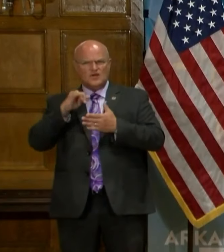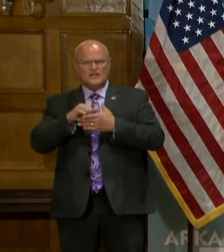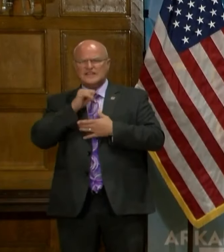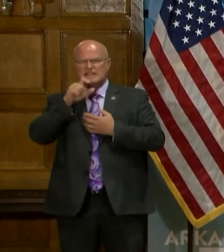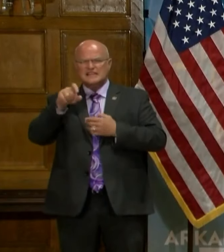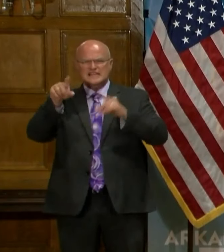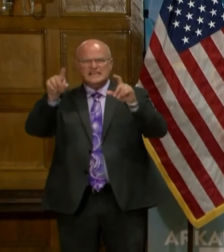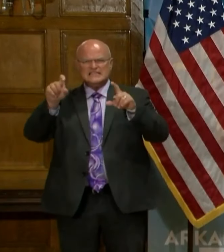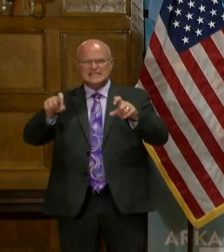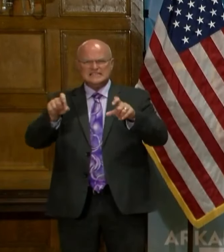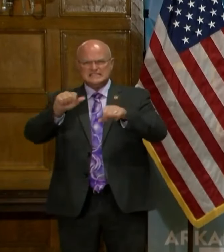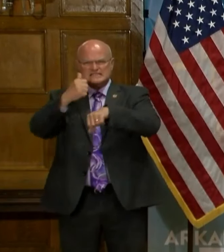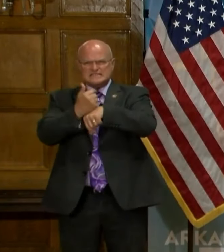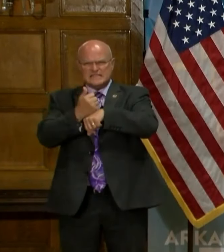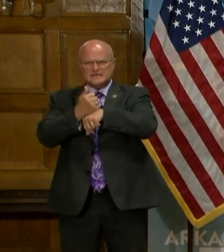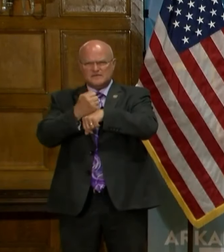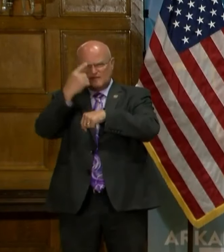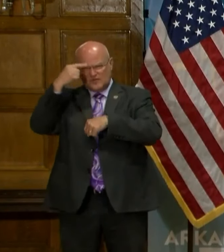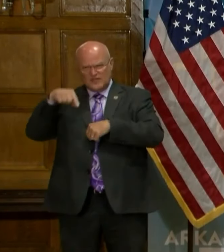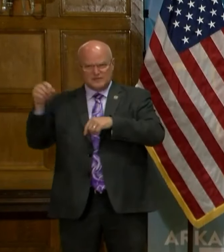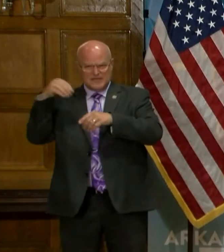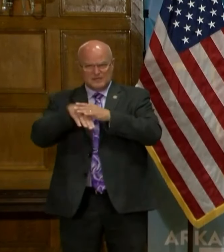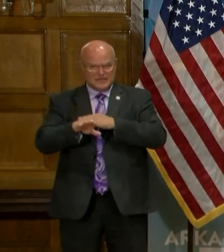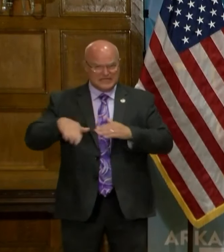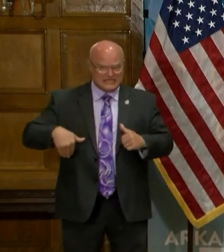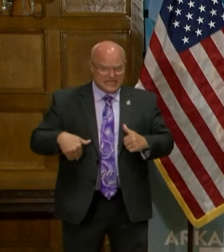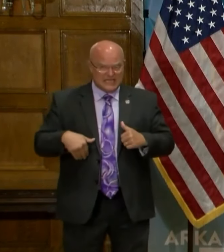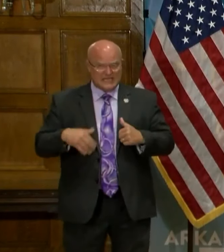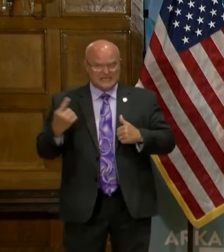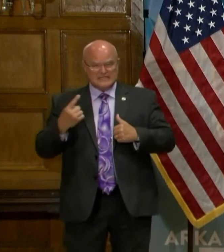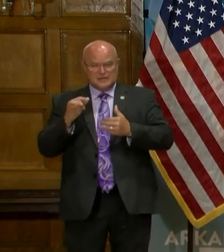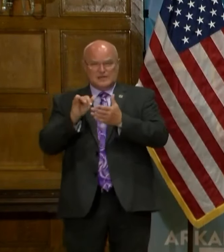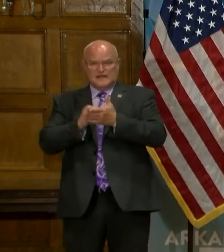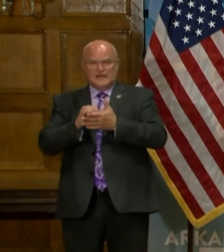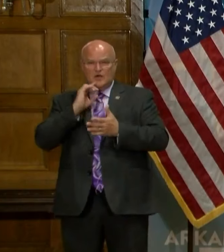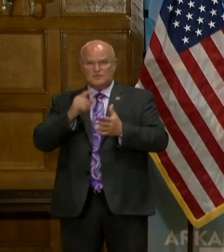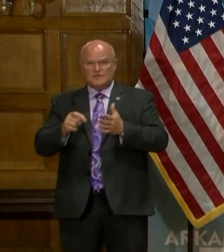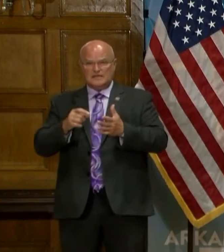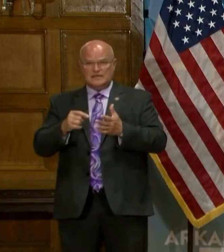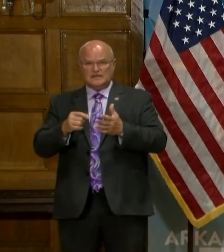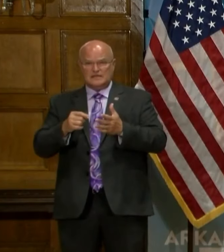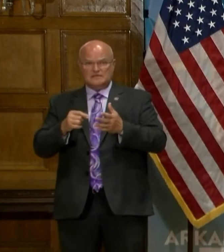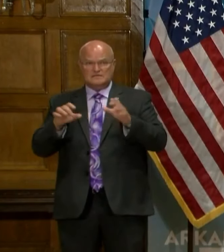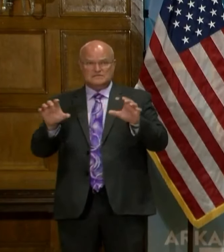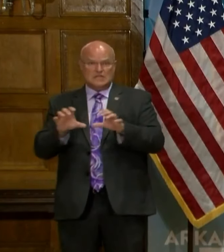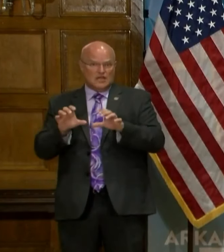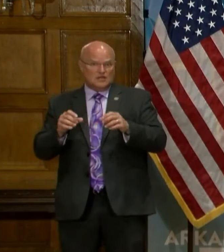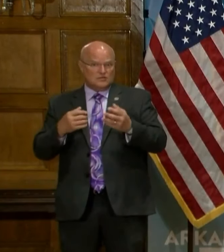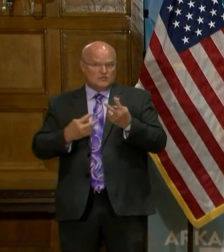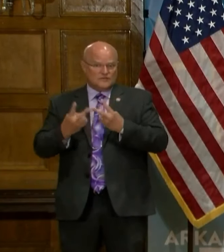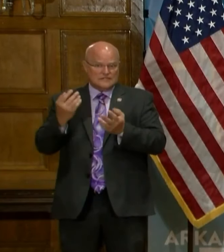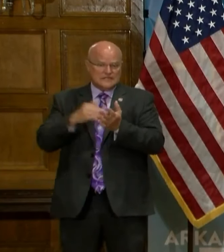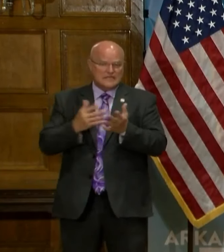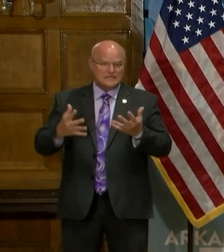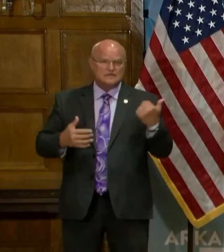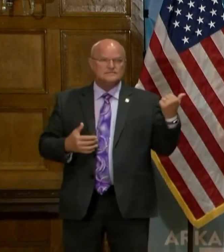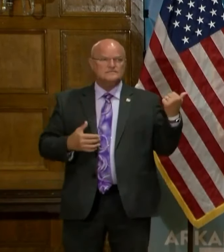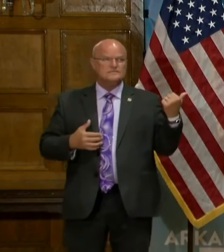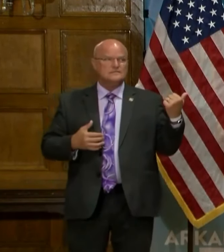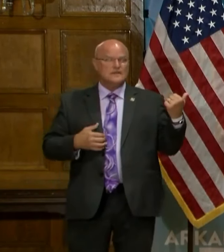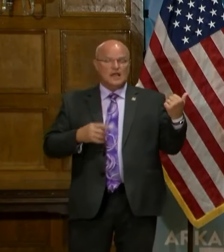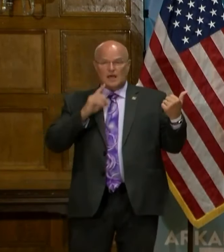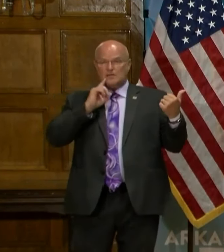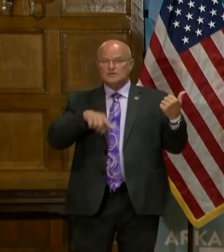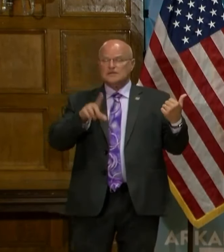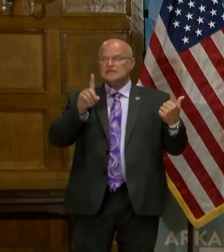not necessarily a testing protocol in for them coming in yet. Is that something that's going to be revisited or done? I'm going to respond,